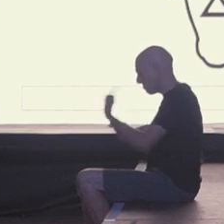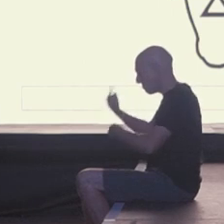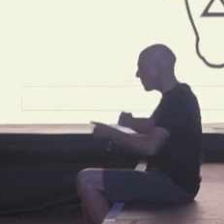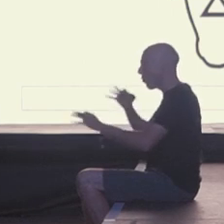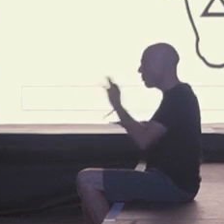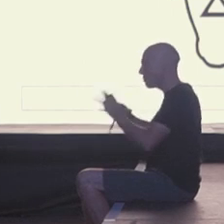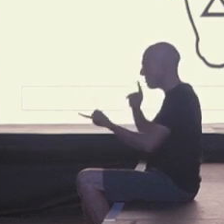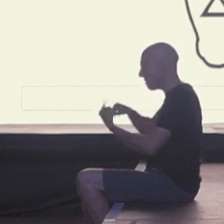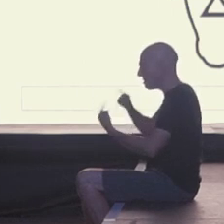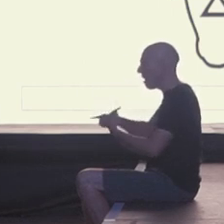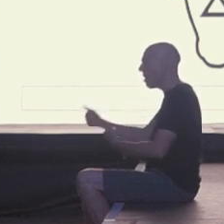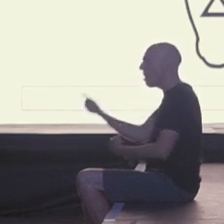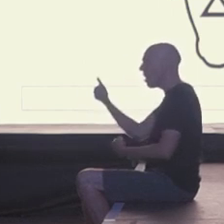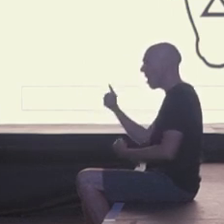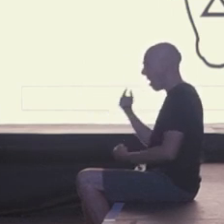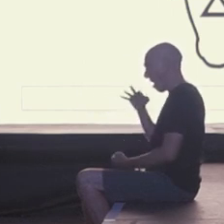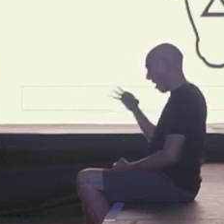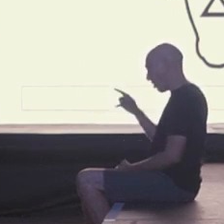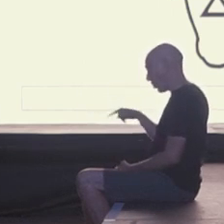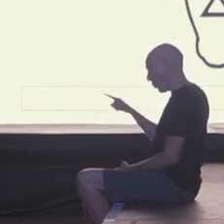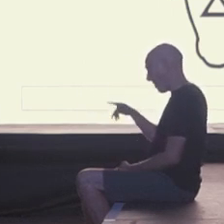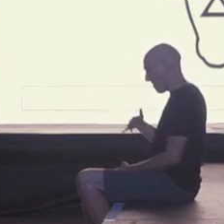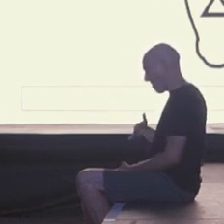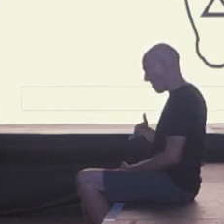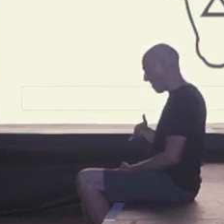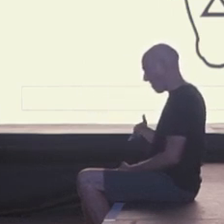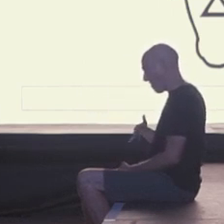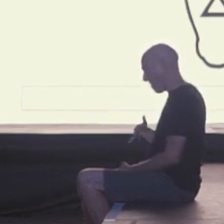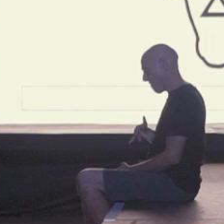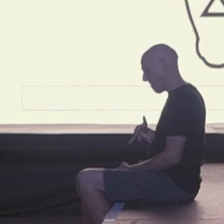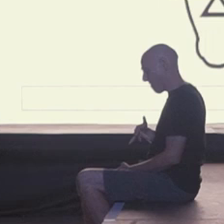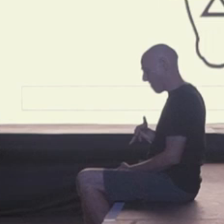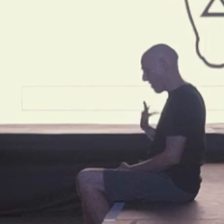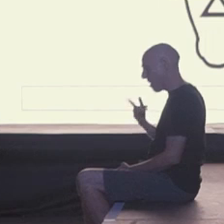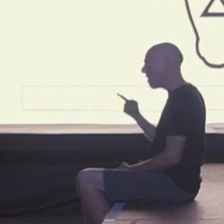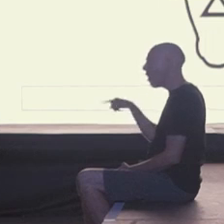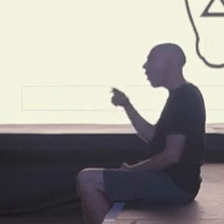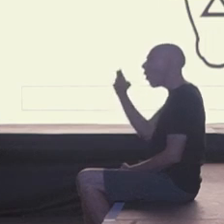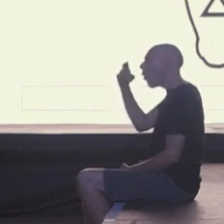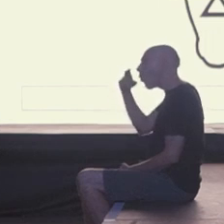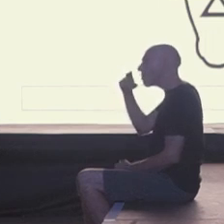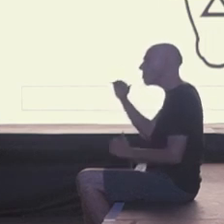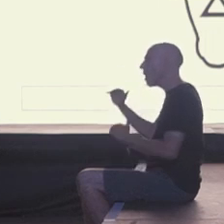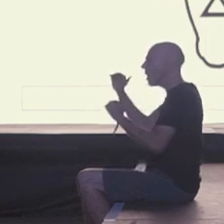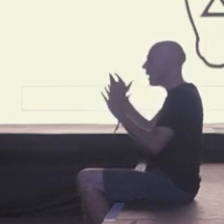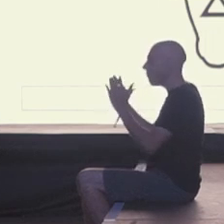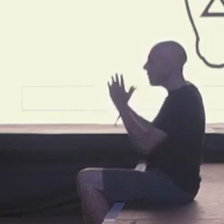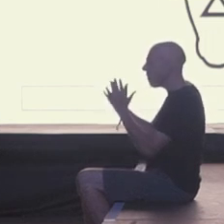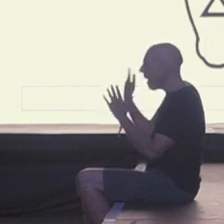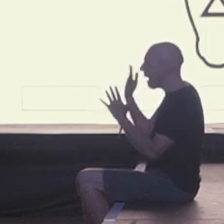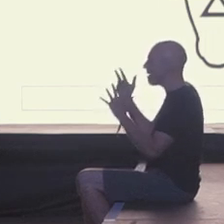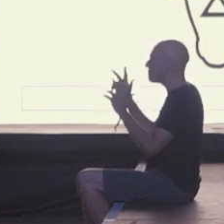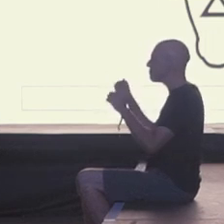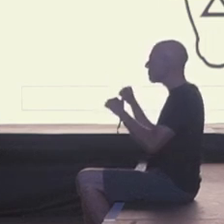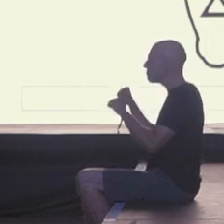wanted to ask you that, do you find that you're getting any of the older, more middle-aged corporate